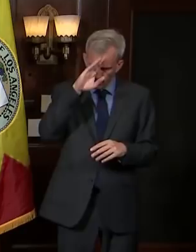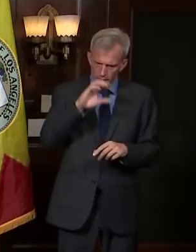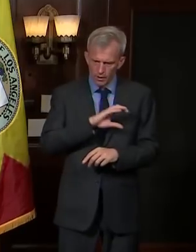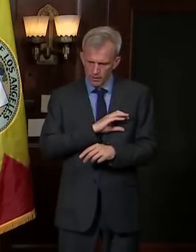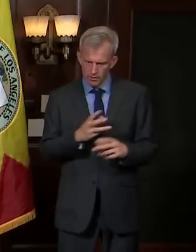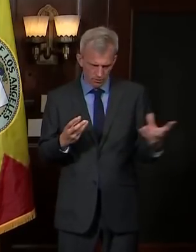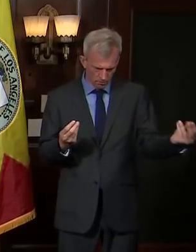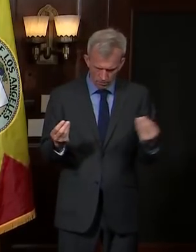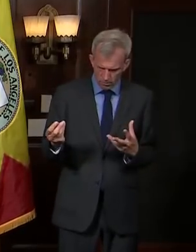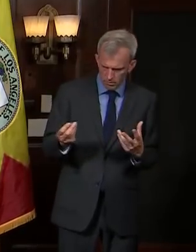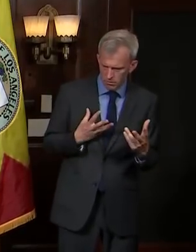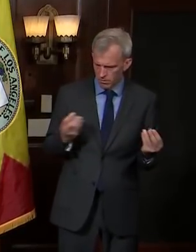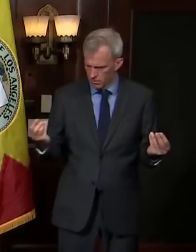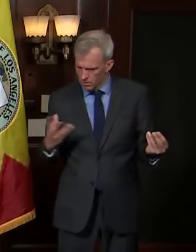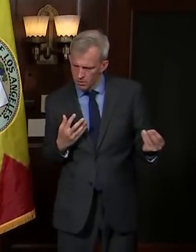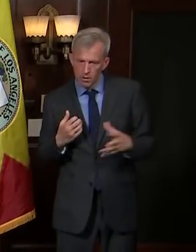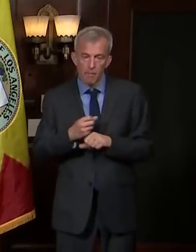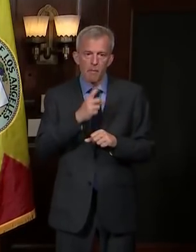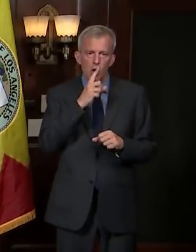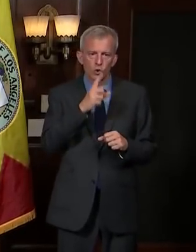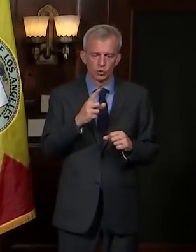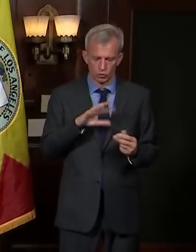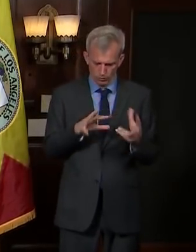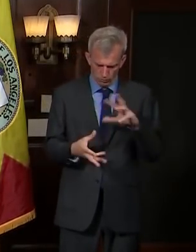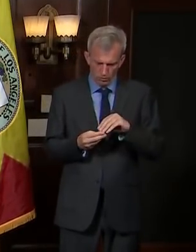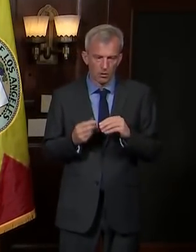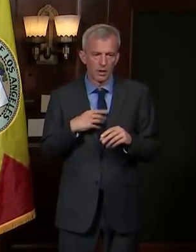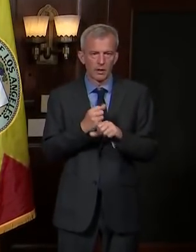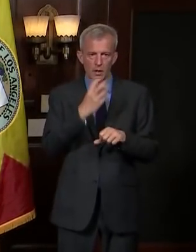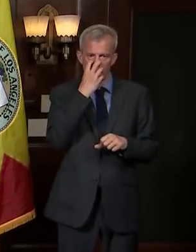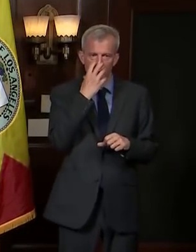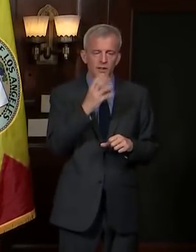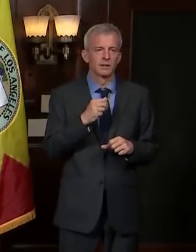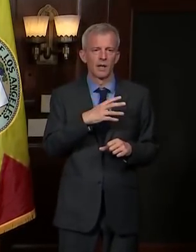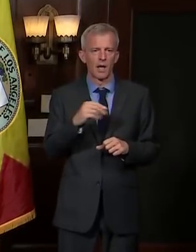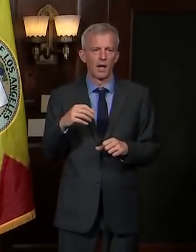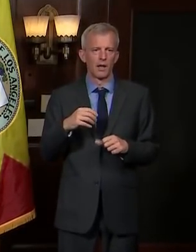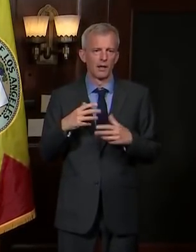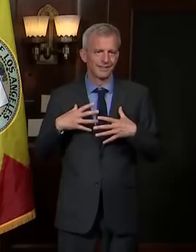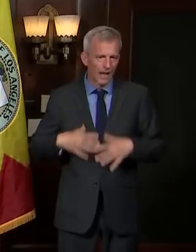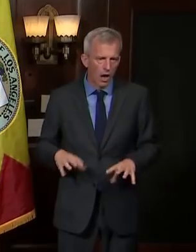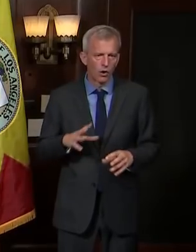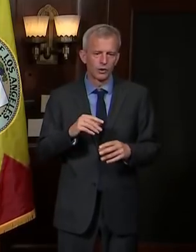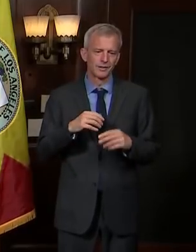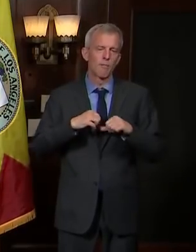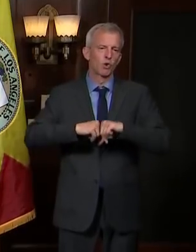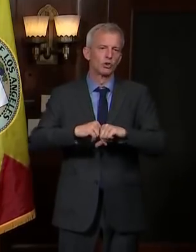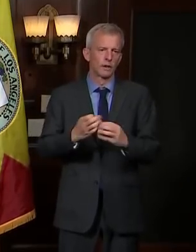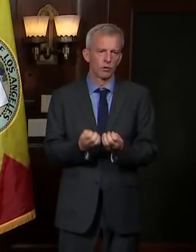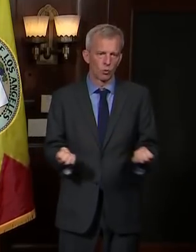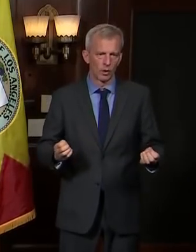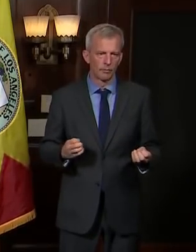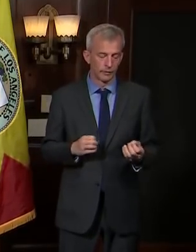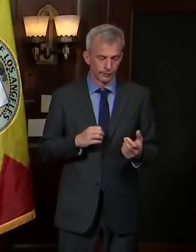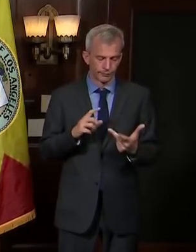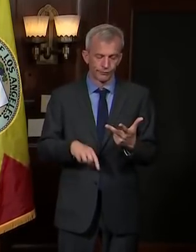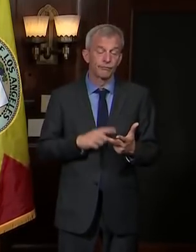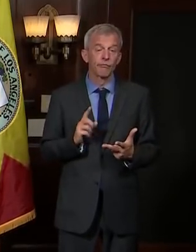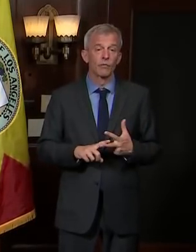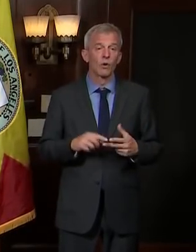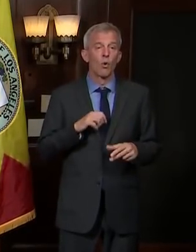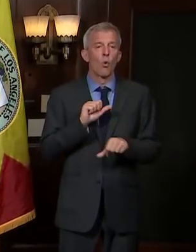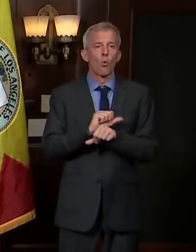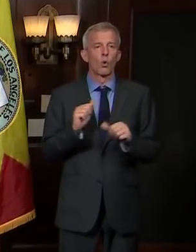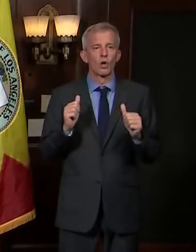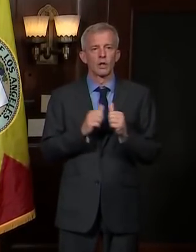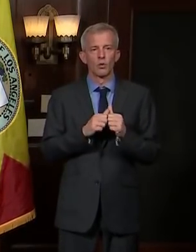get masks, to get personal protective equipment. And then third, we're working with local industry as well. So they are ones that are able to